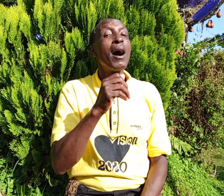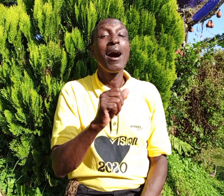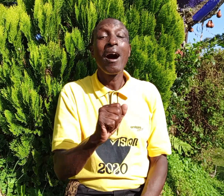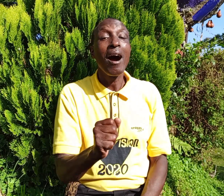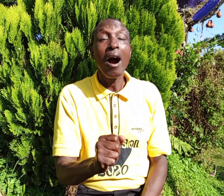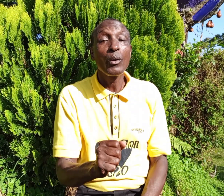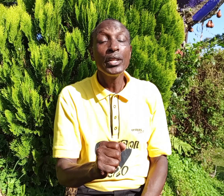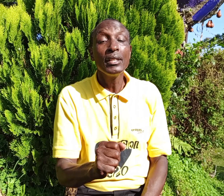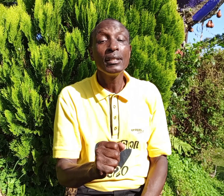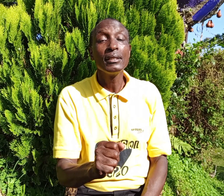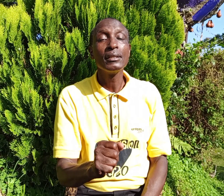Agui